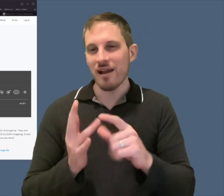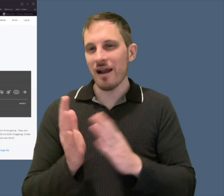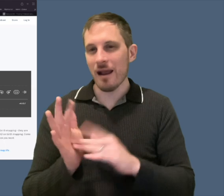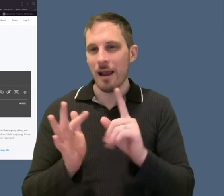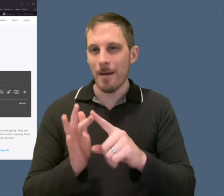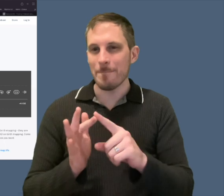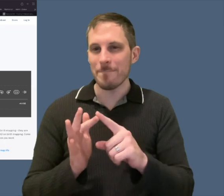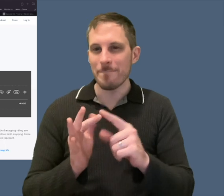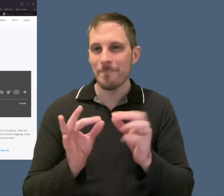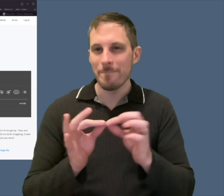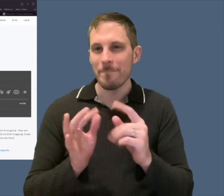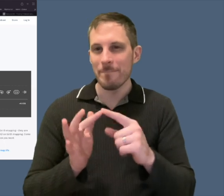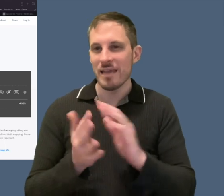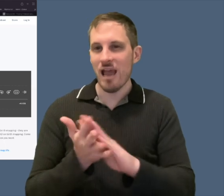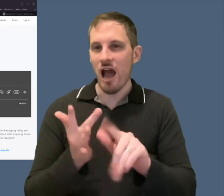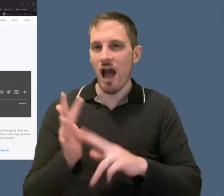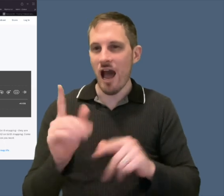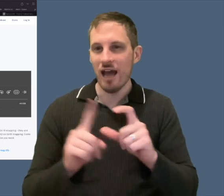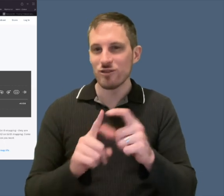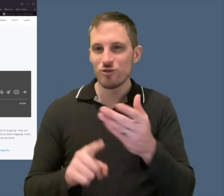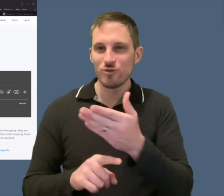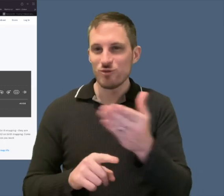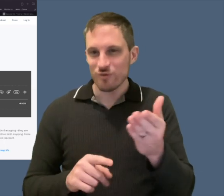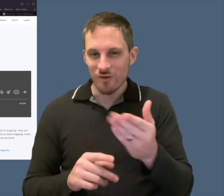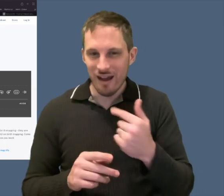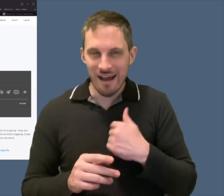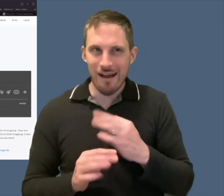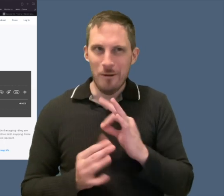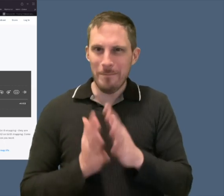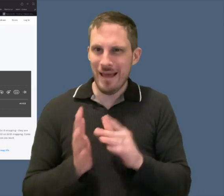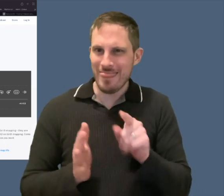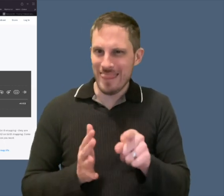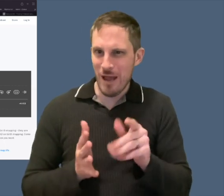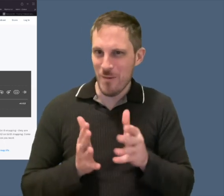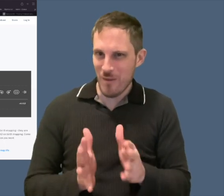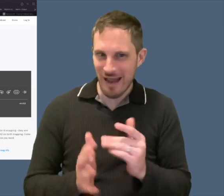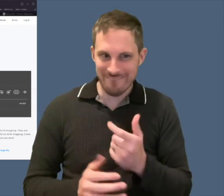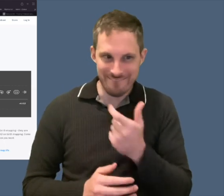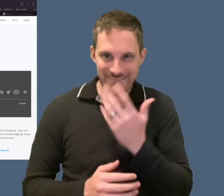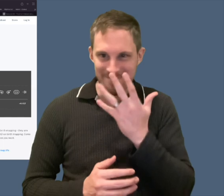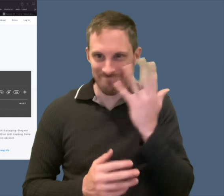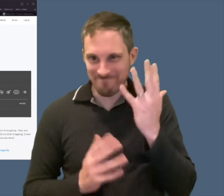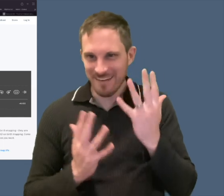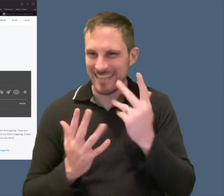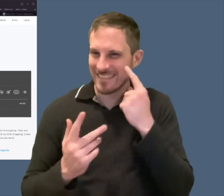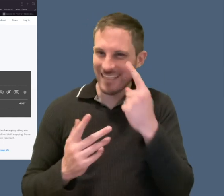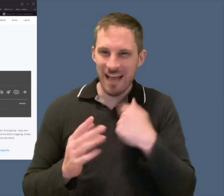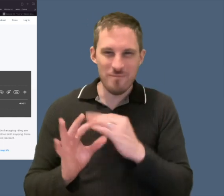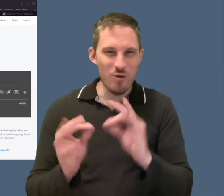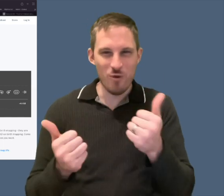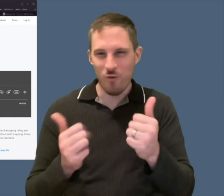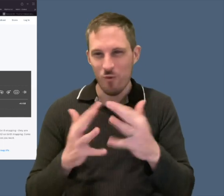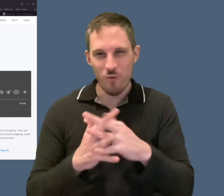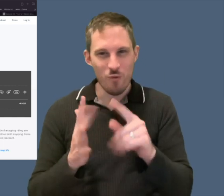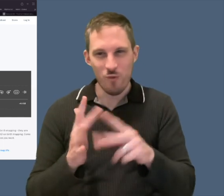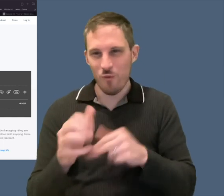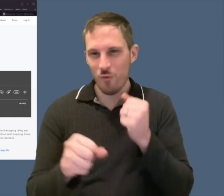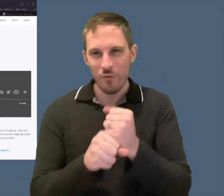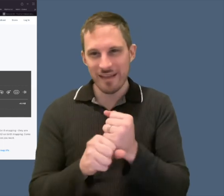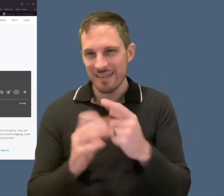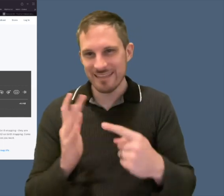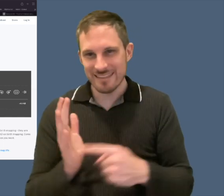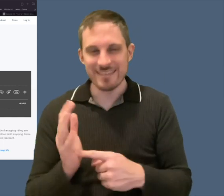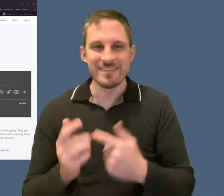see how good it is when I wing it? Start episode. This is totally out of Dr. Melanie Jackson's comfort zone right now.